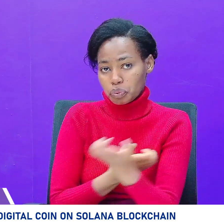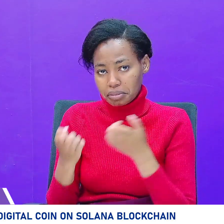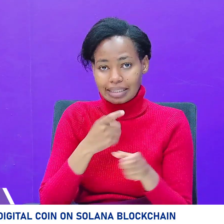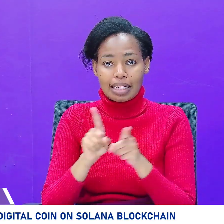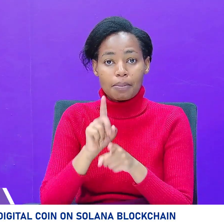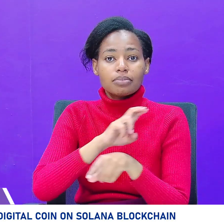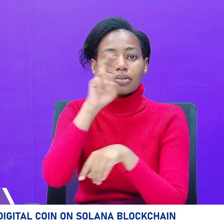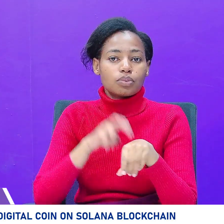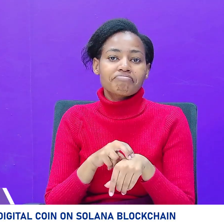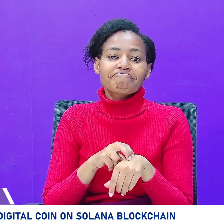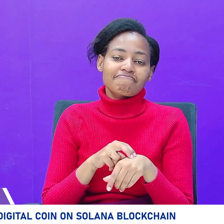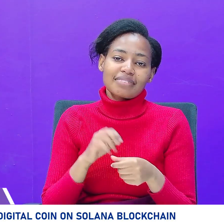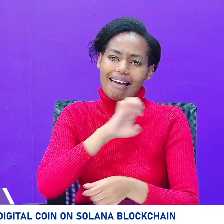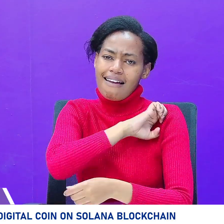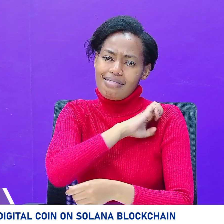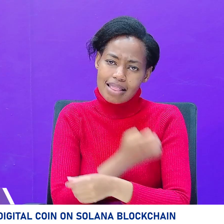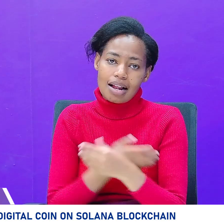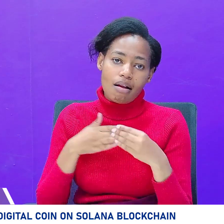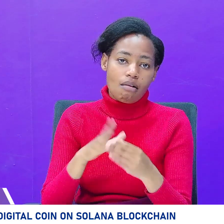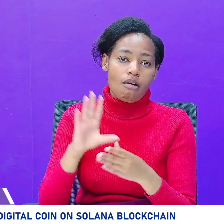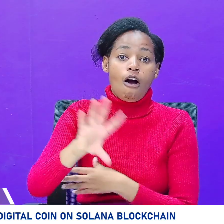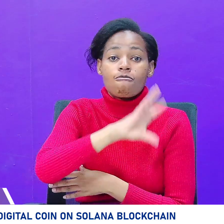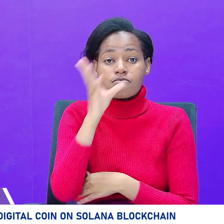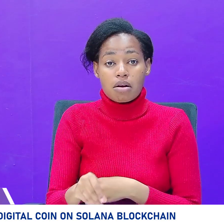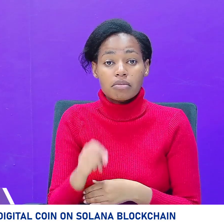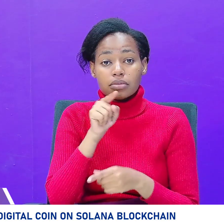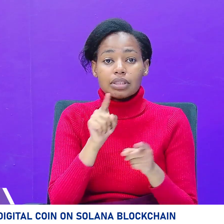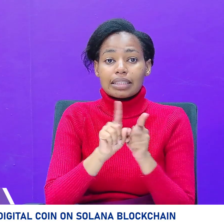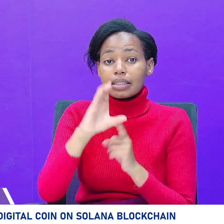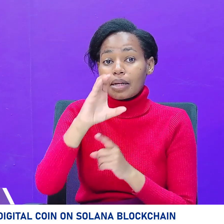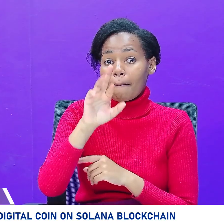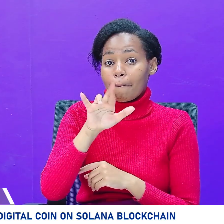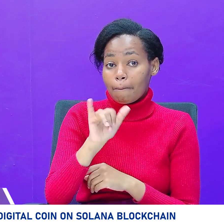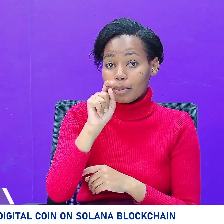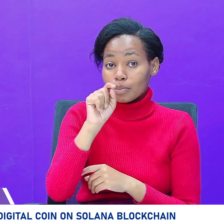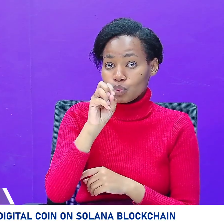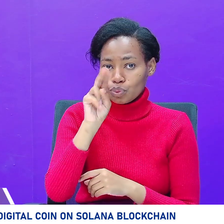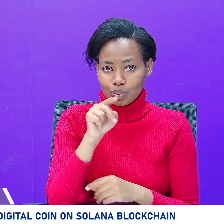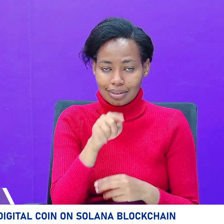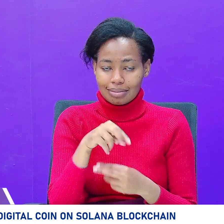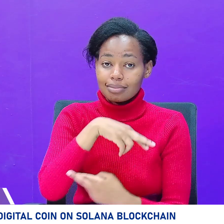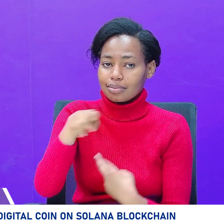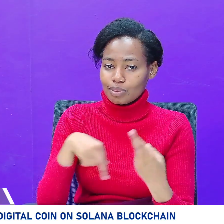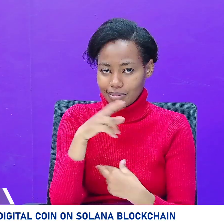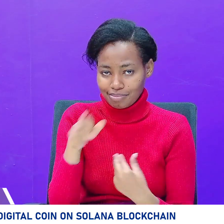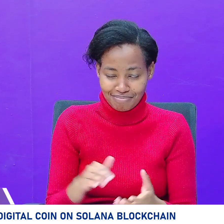economy, framing it as a national and continental effort to lead Africa into the